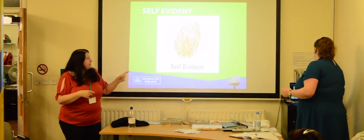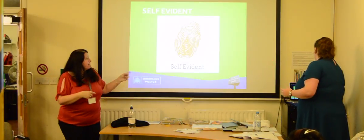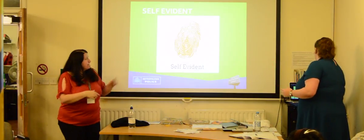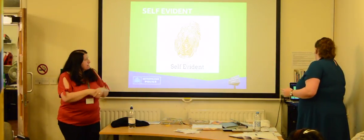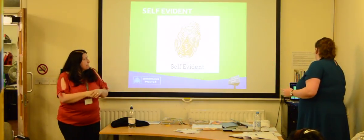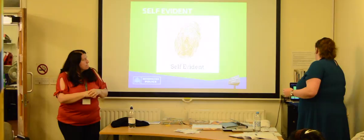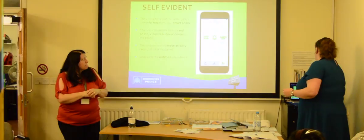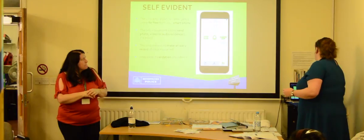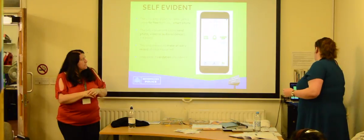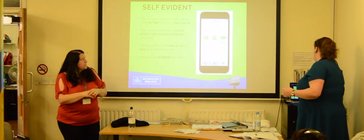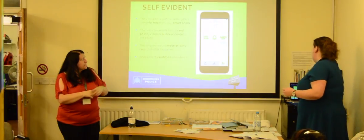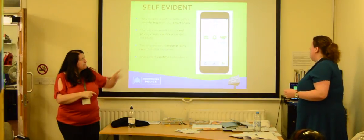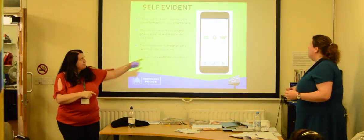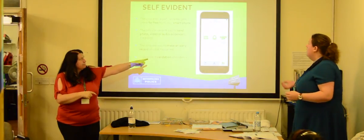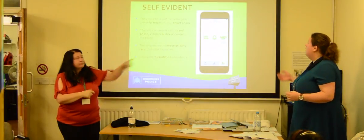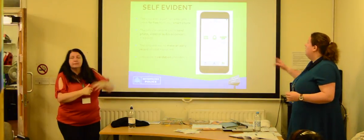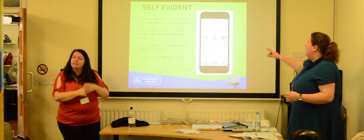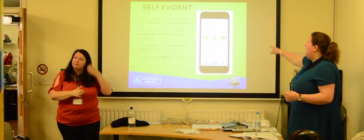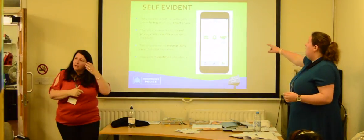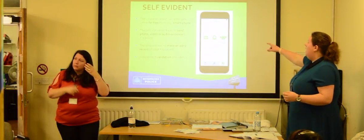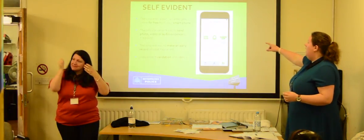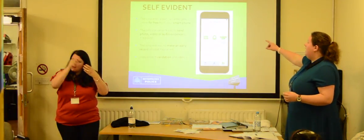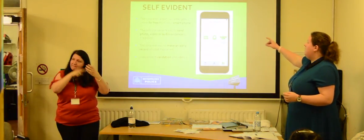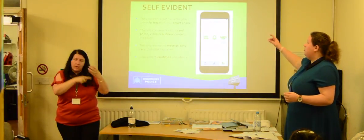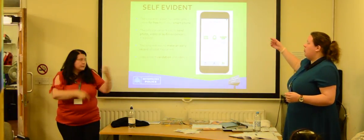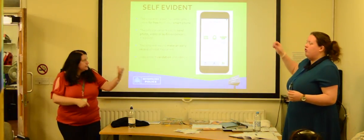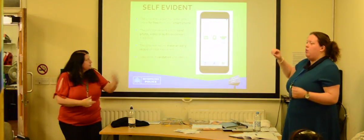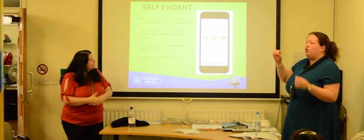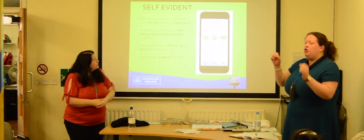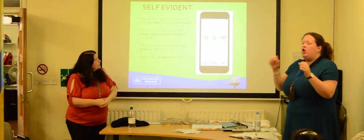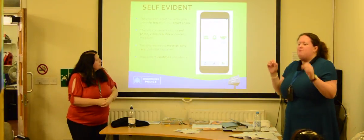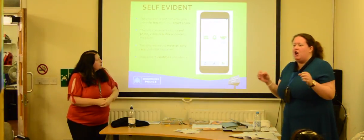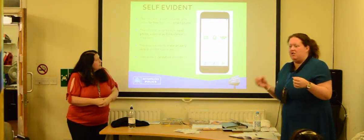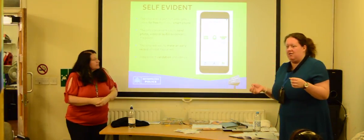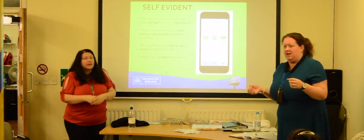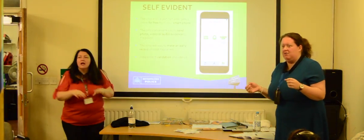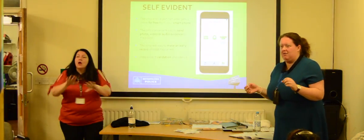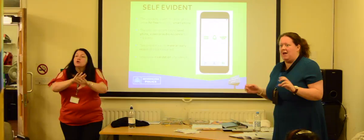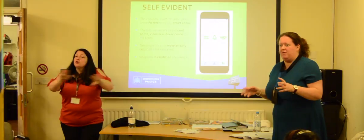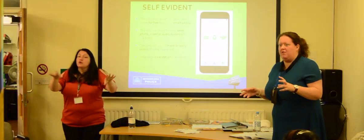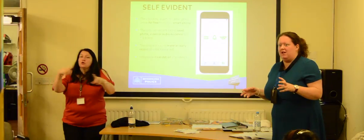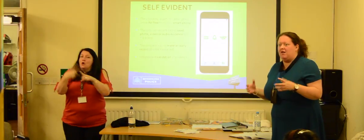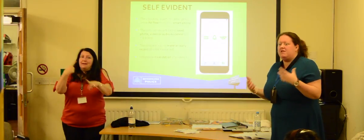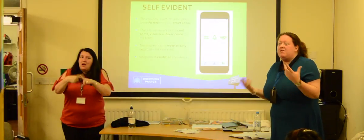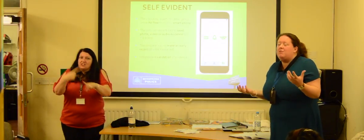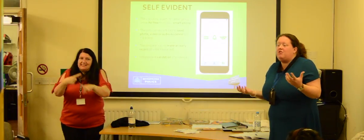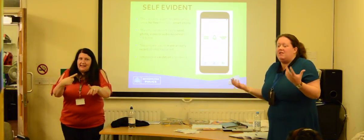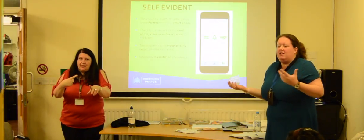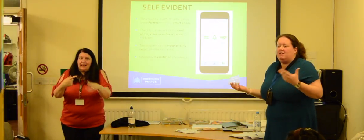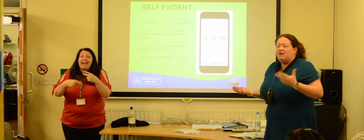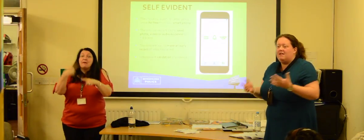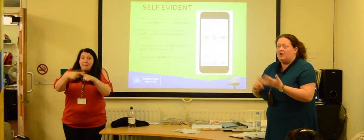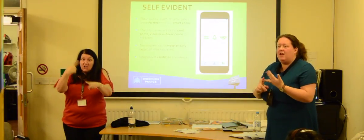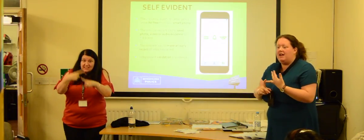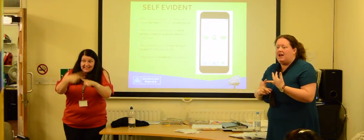system. So it gives you the choice to report non-emergency crime for free. Obviously, if it's an